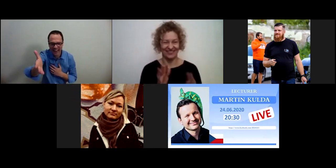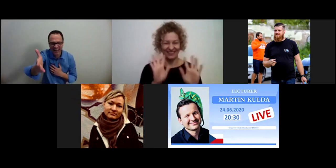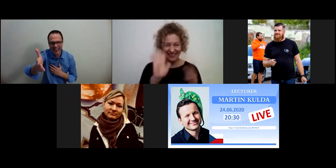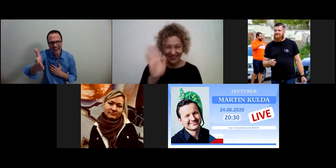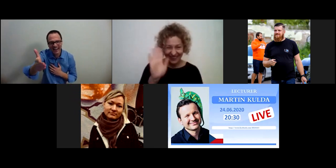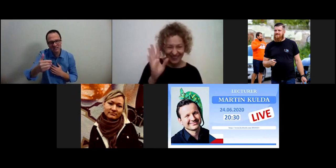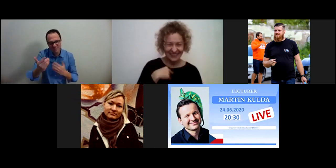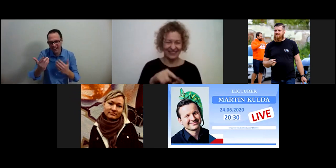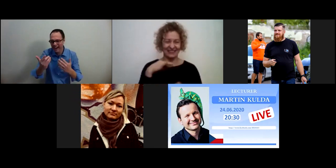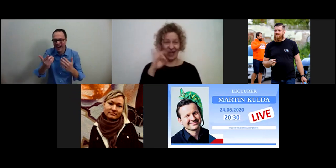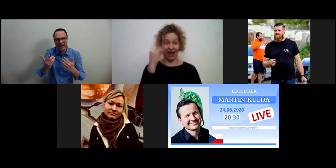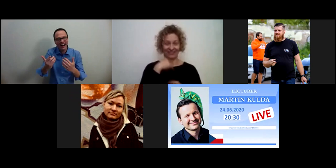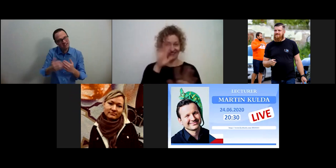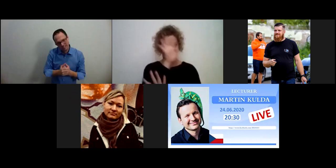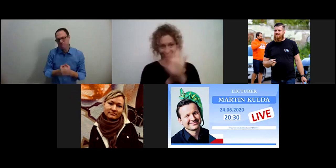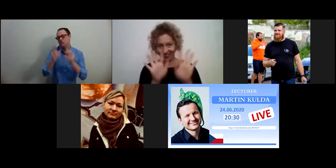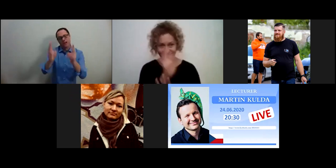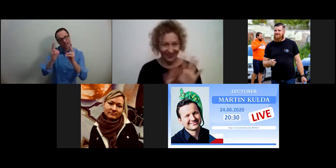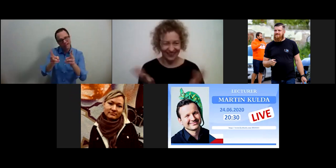but welcome. Hi.